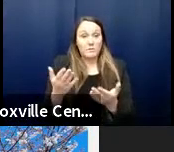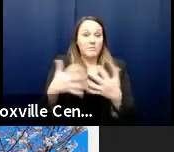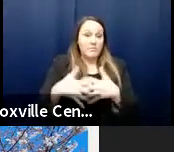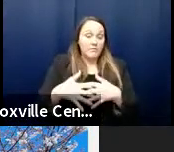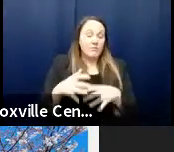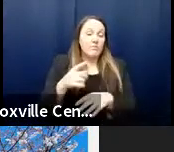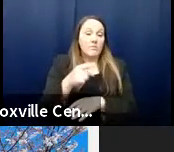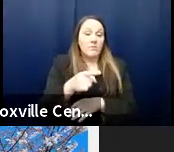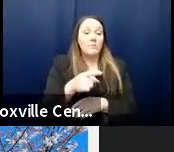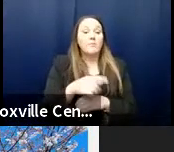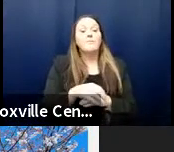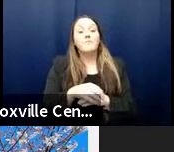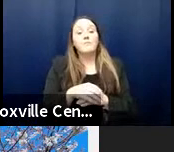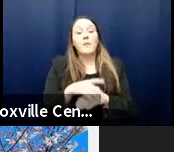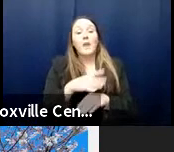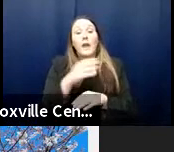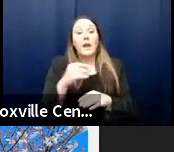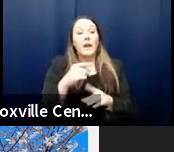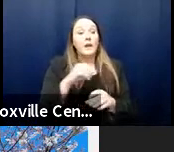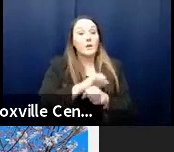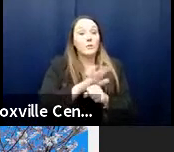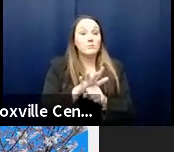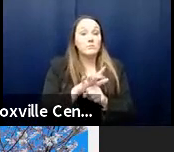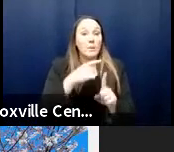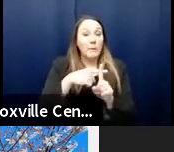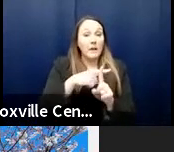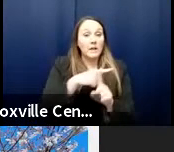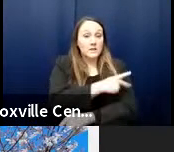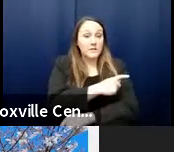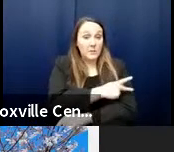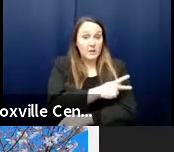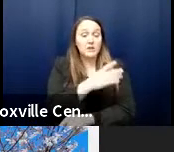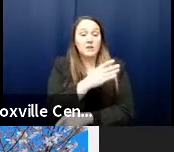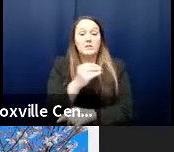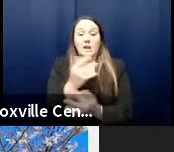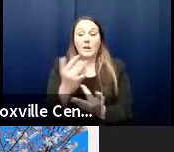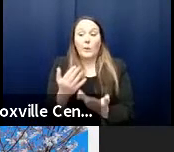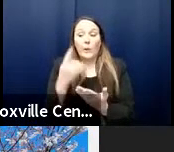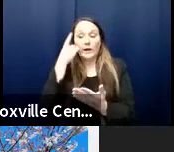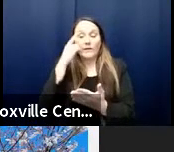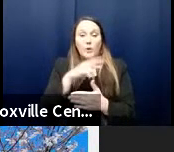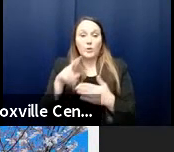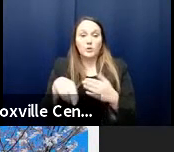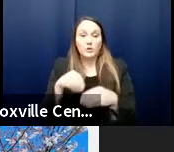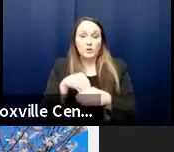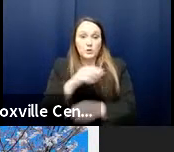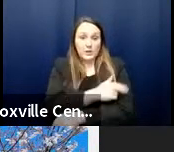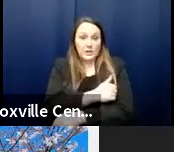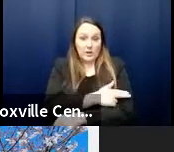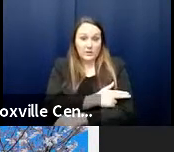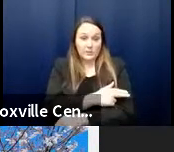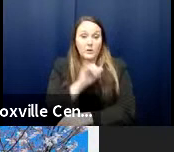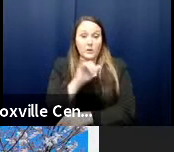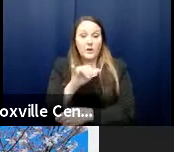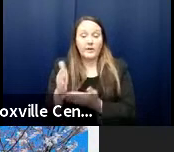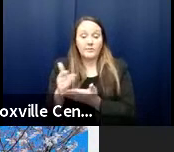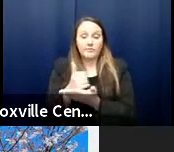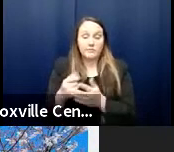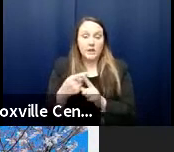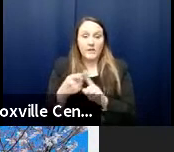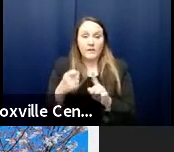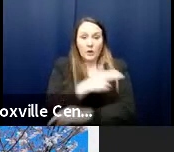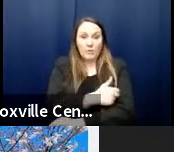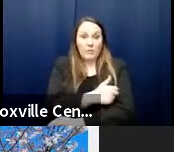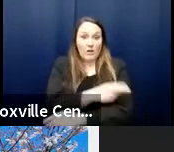COVID positive patients and patients with pending test results in the hospital. These data are gathered from the information hospitals